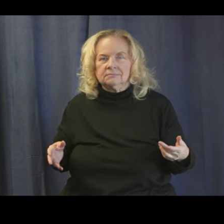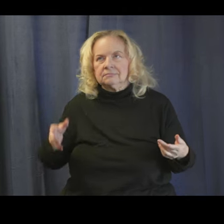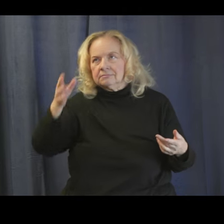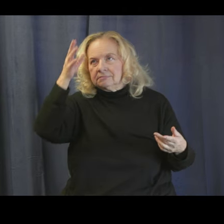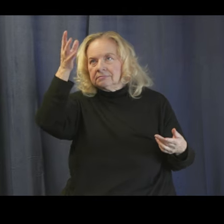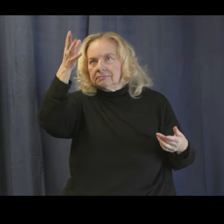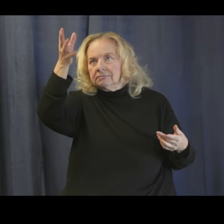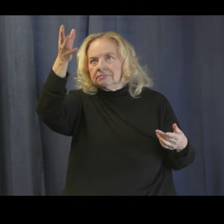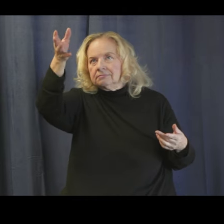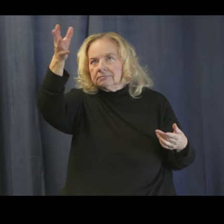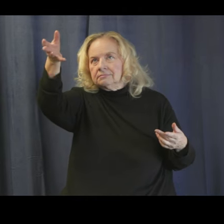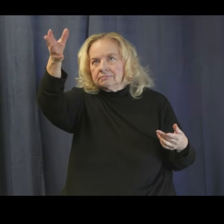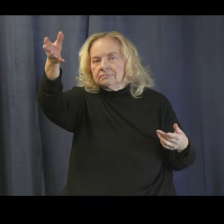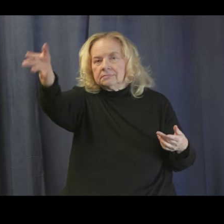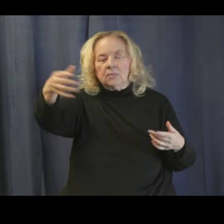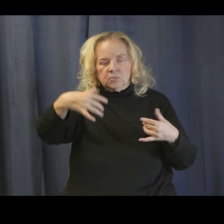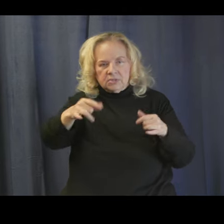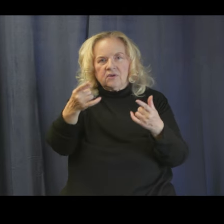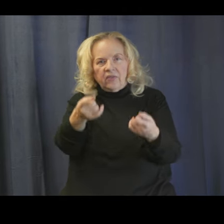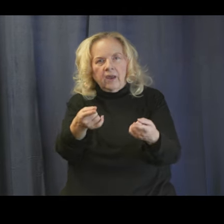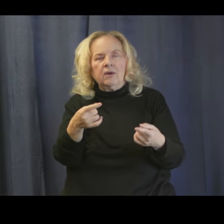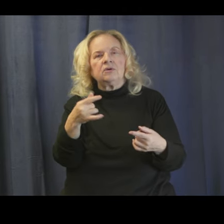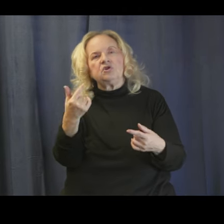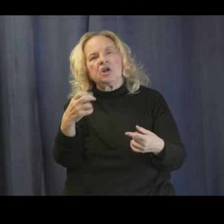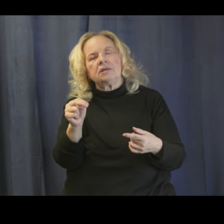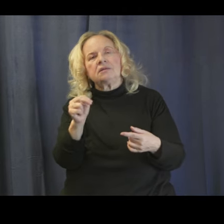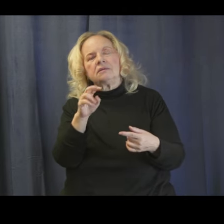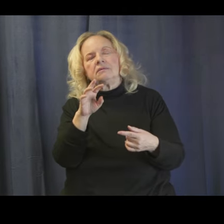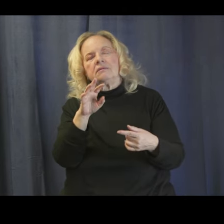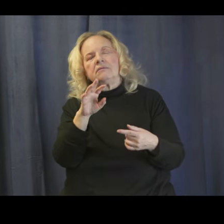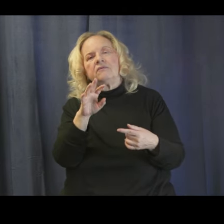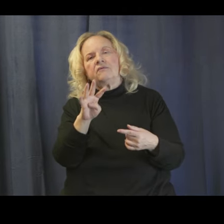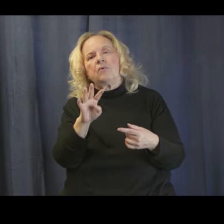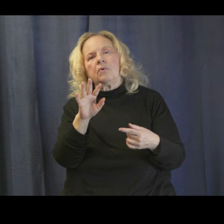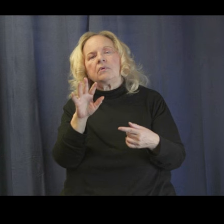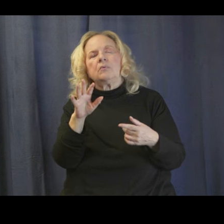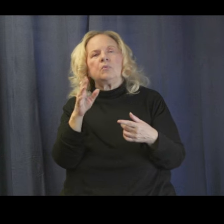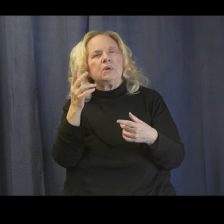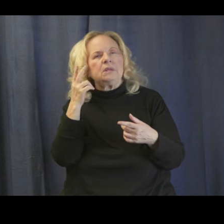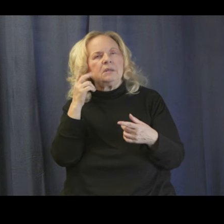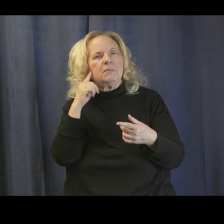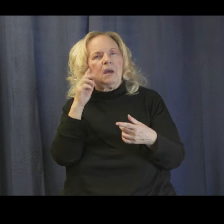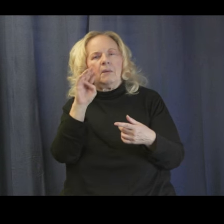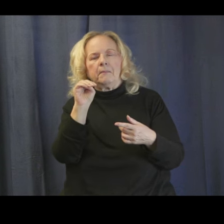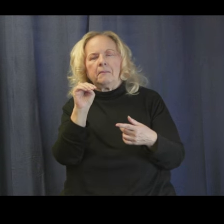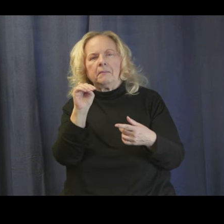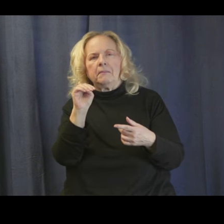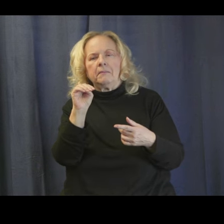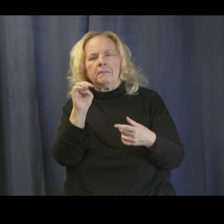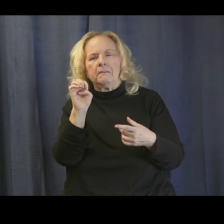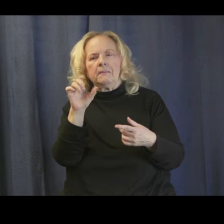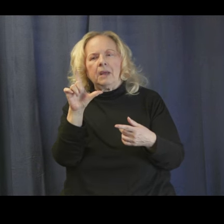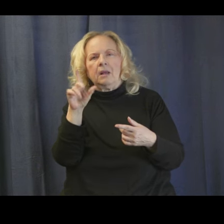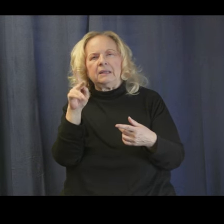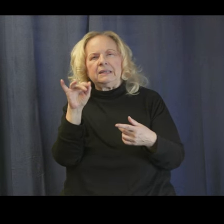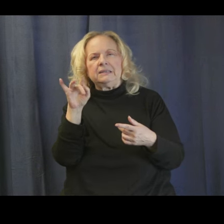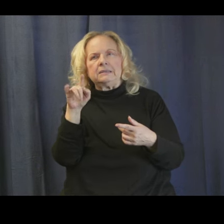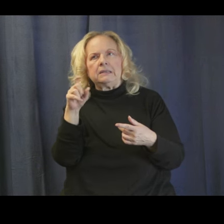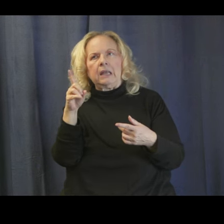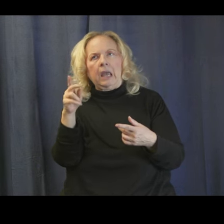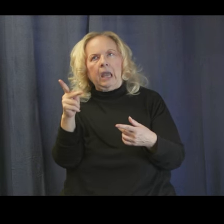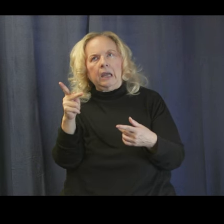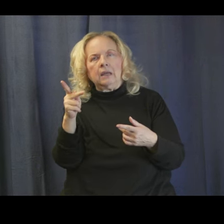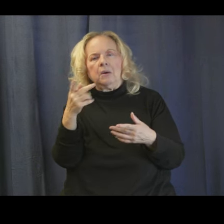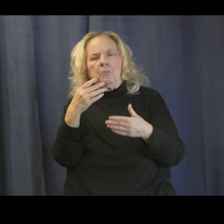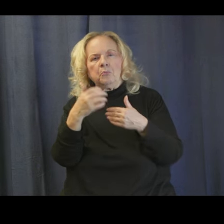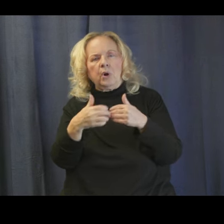And he was still there. In Genesis 14, verse 18 and 19, we hear about Melchizedek, the king of Salem, brought